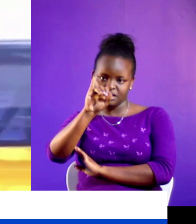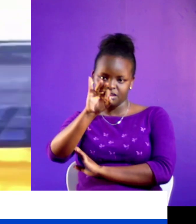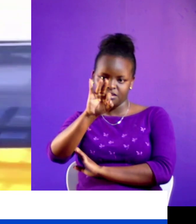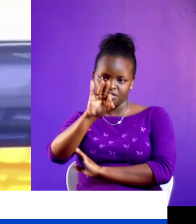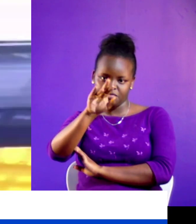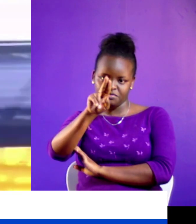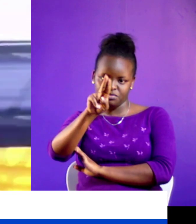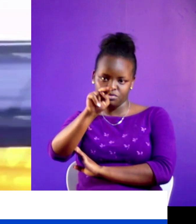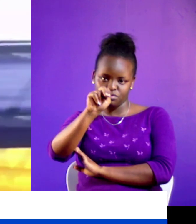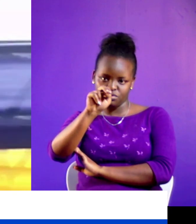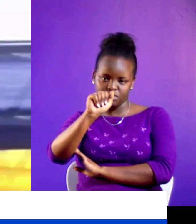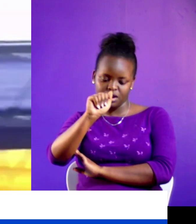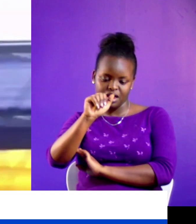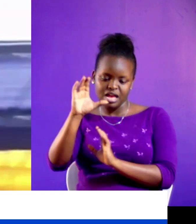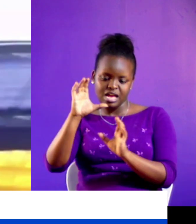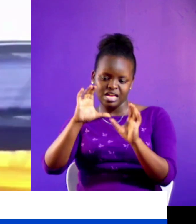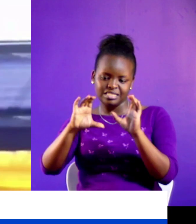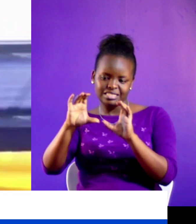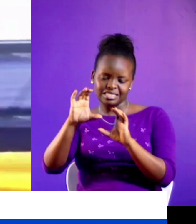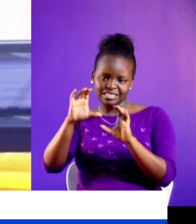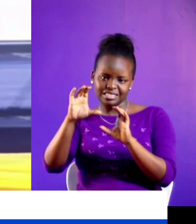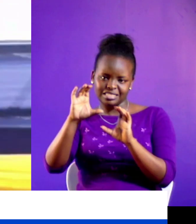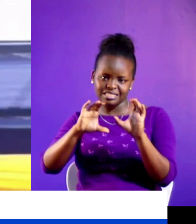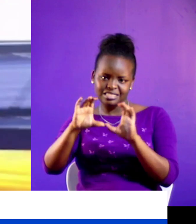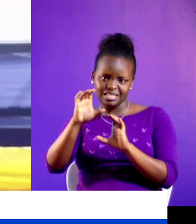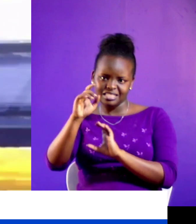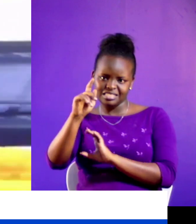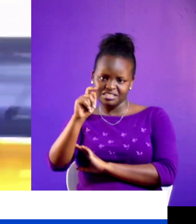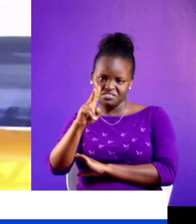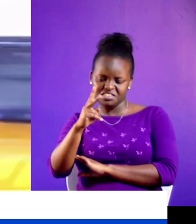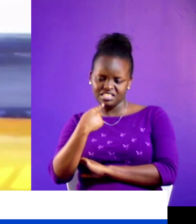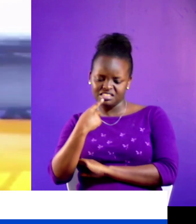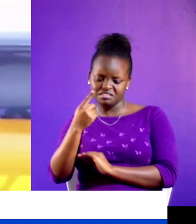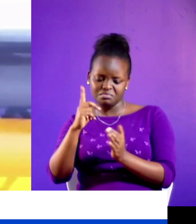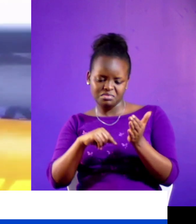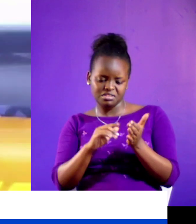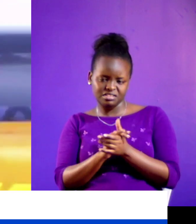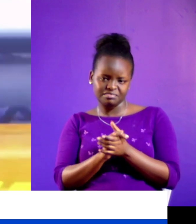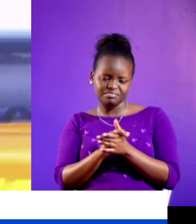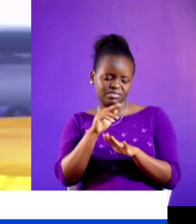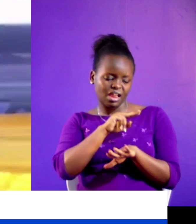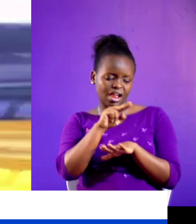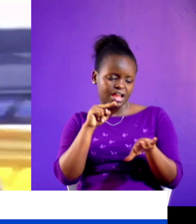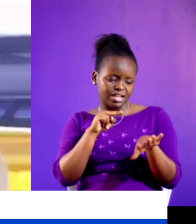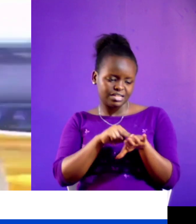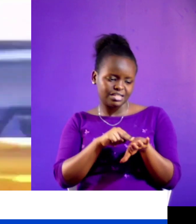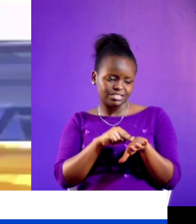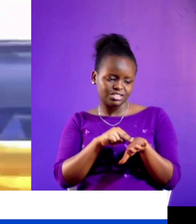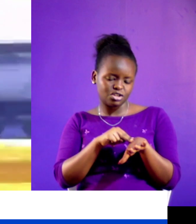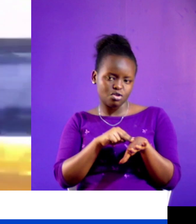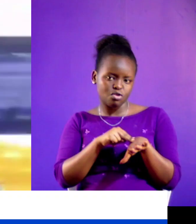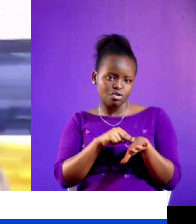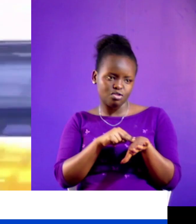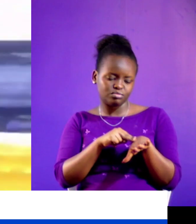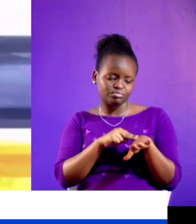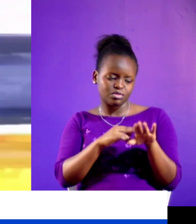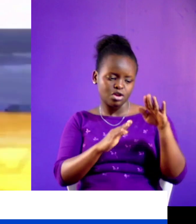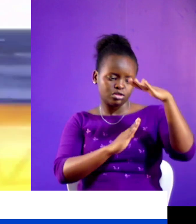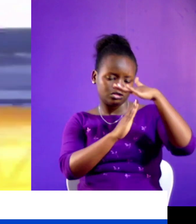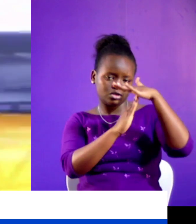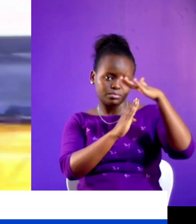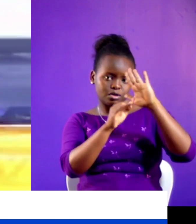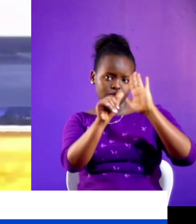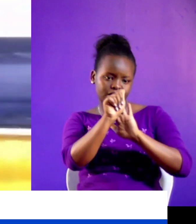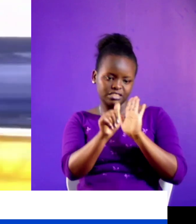Alikuwa Citizen akisema ya kwamba national priority agenda ya Wakenya